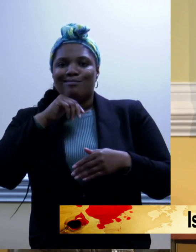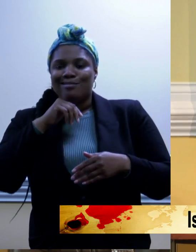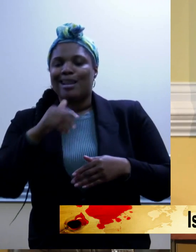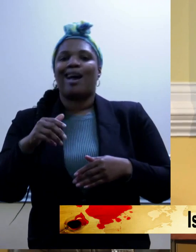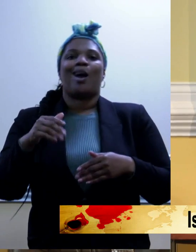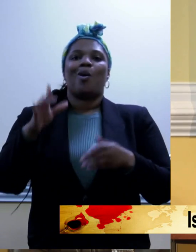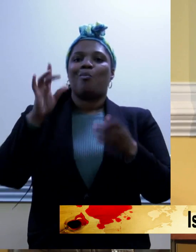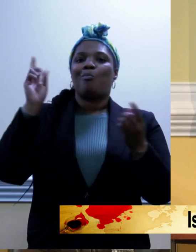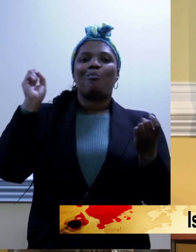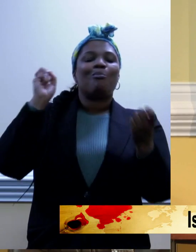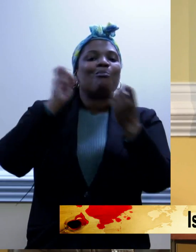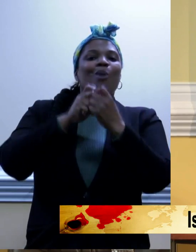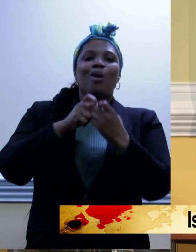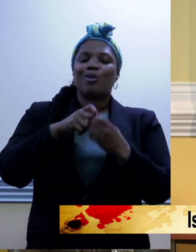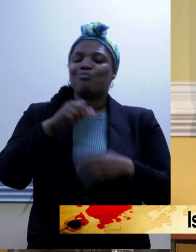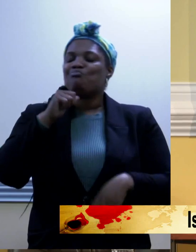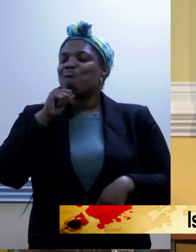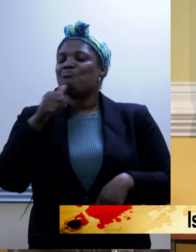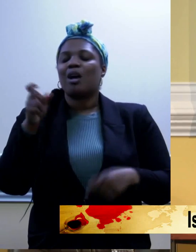another.